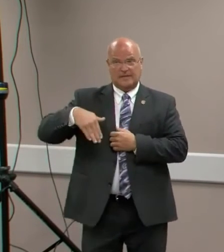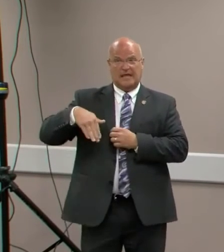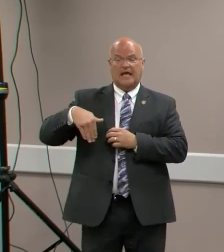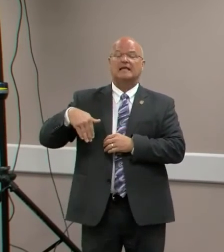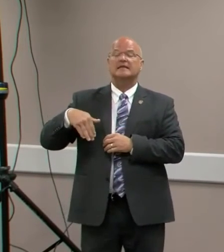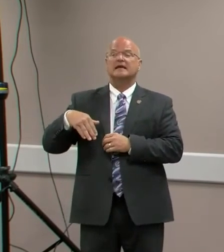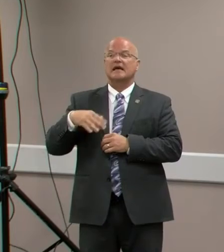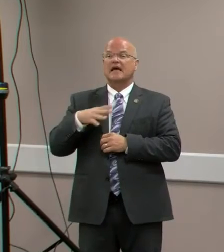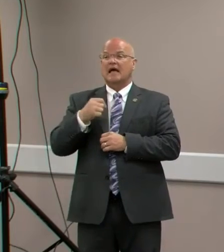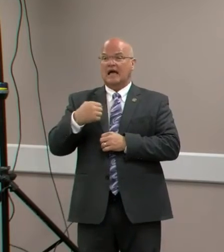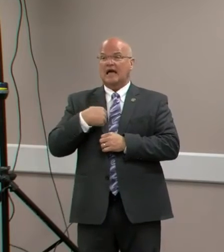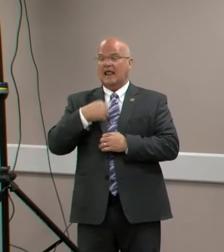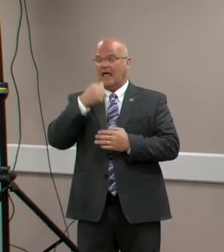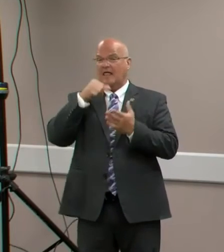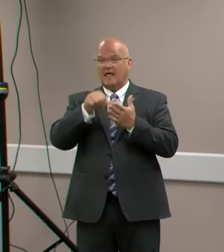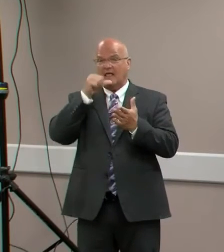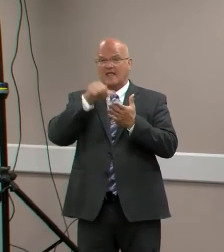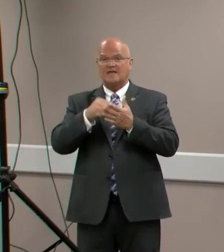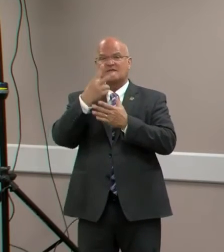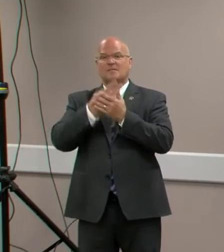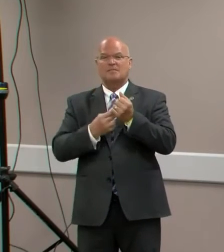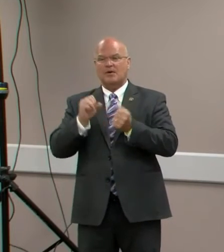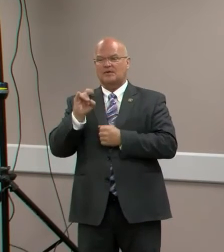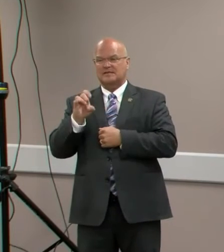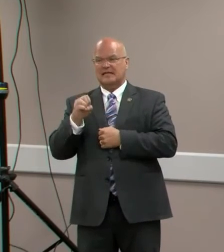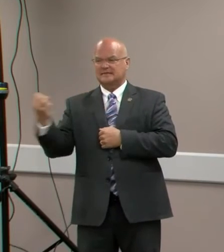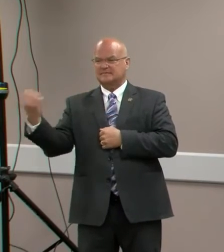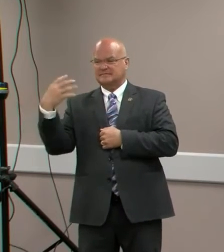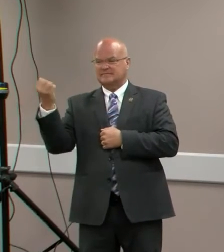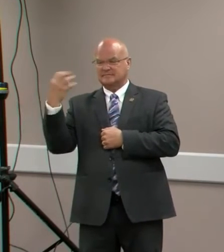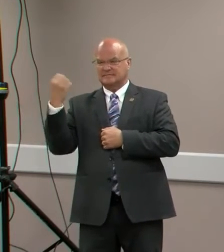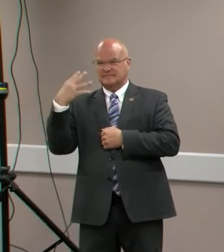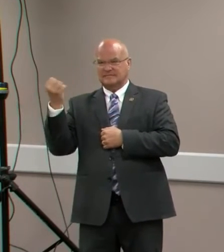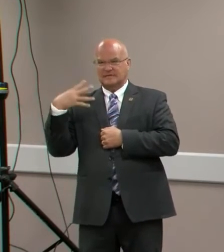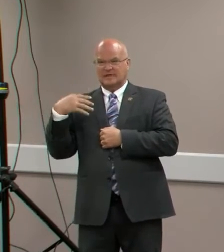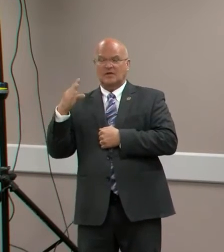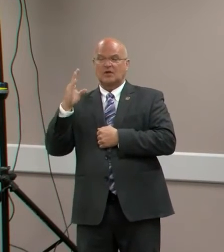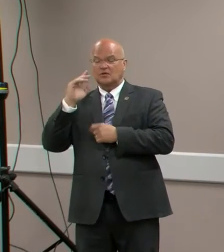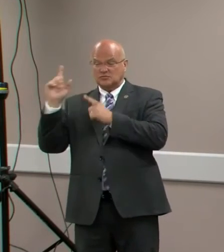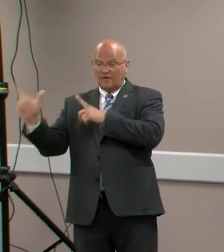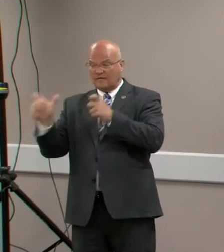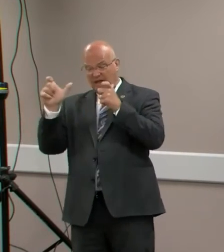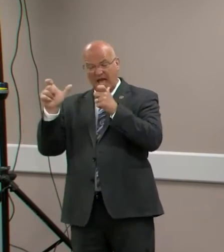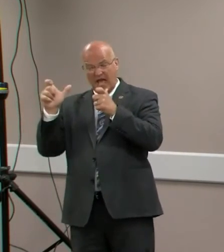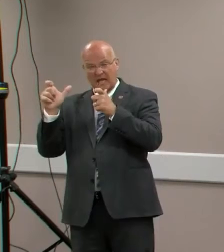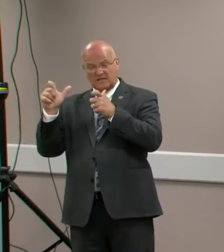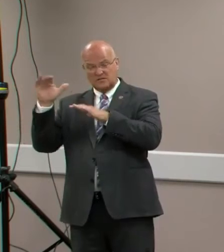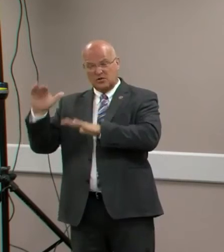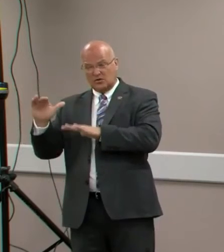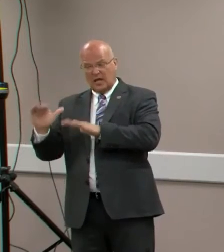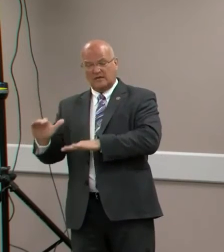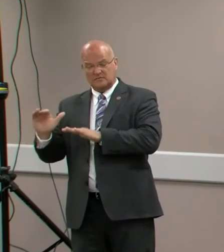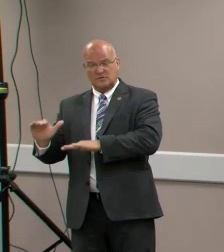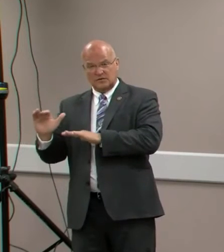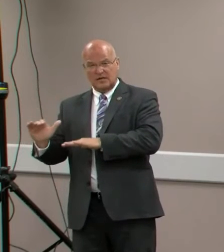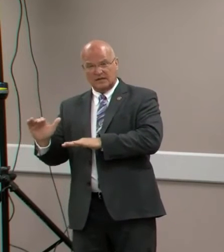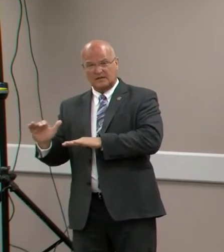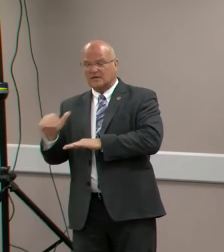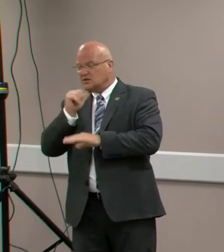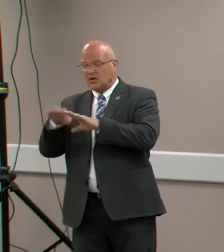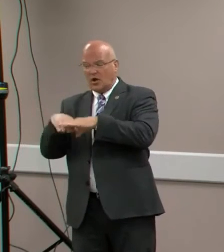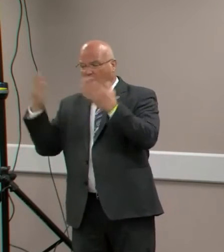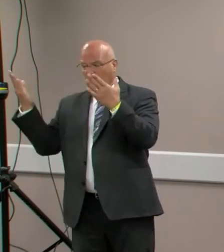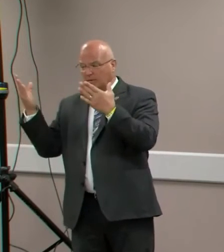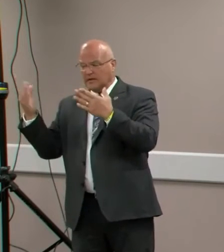and I get letters from both sides. I get letters saying you're going too fast, slow down, don't